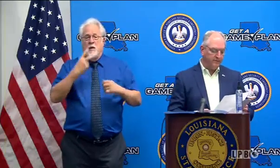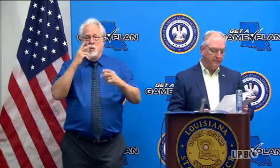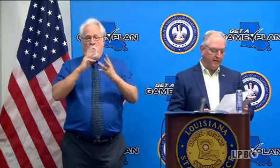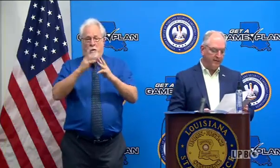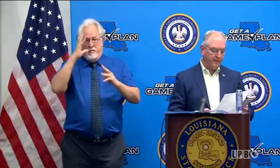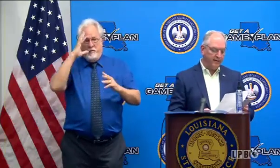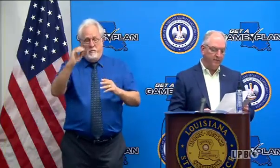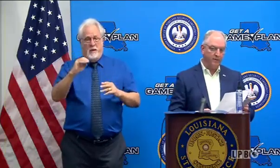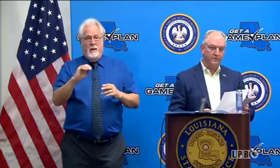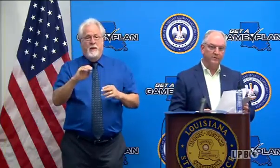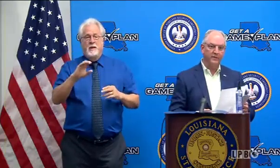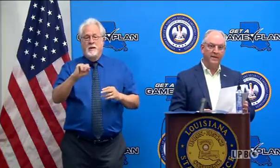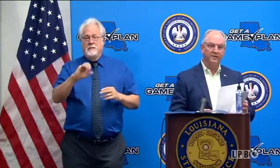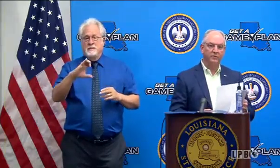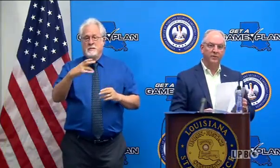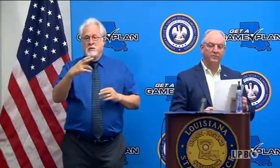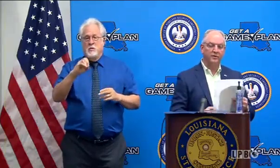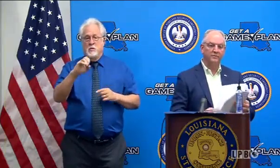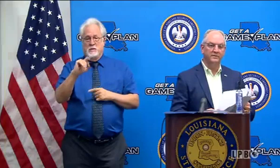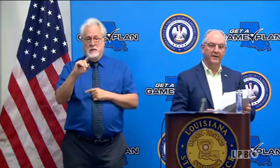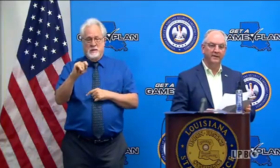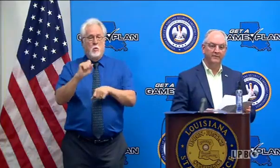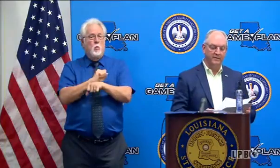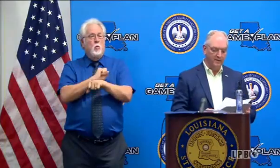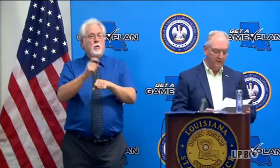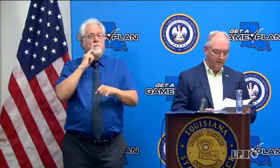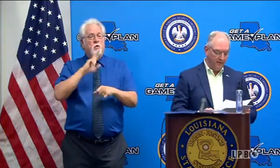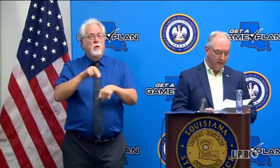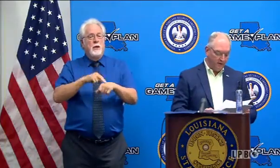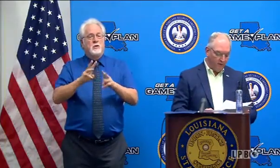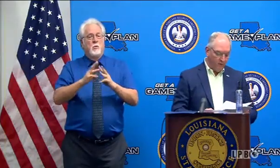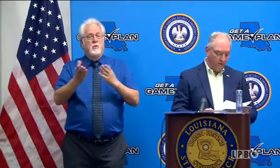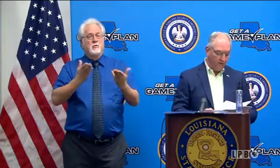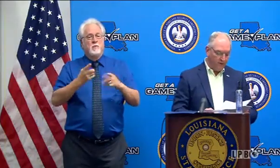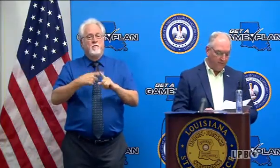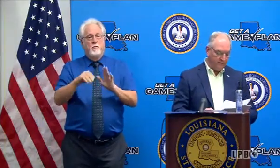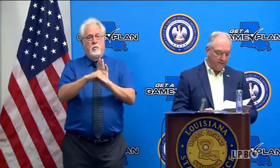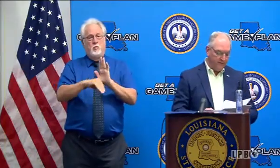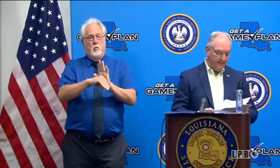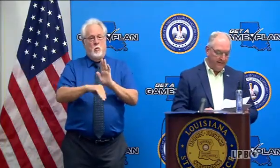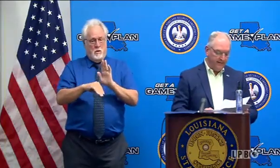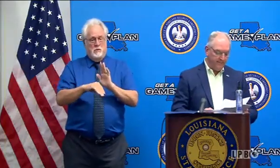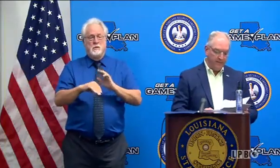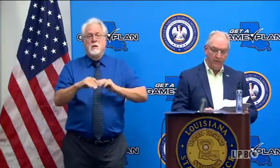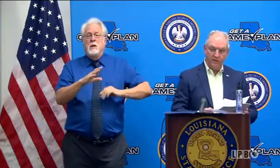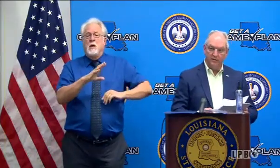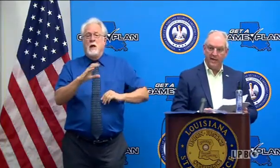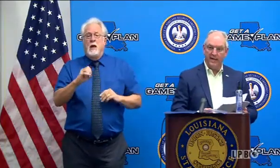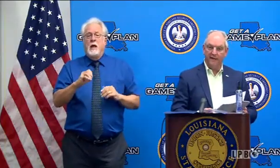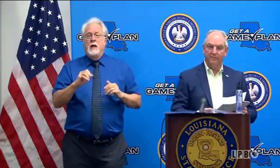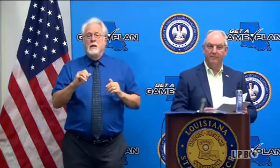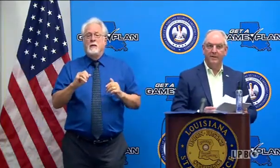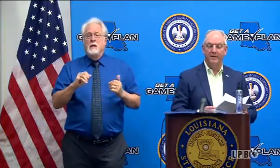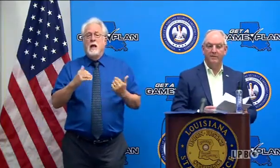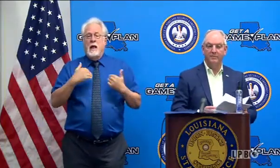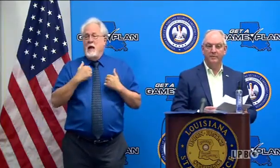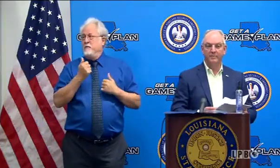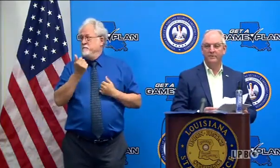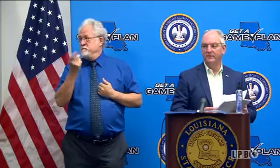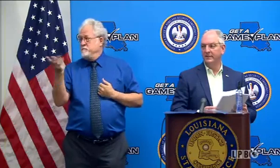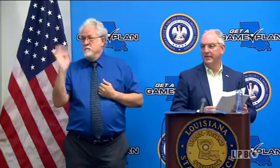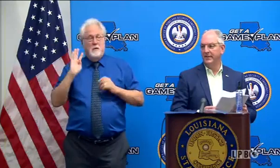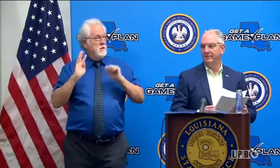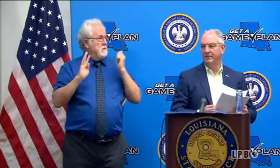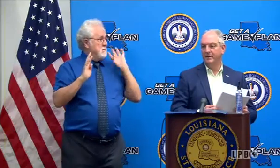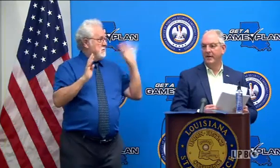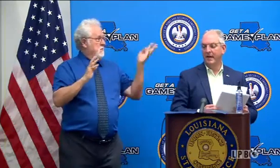meteorologist Benjamin Schott. Now, he works for the National Weather Service out of the New Orleans office, and you can see I have many other